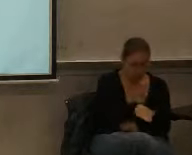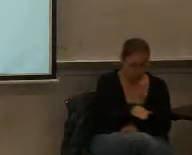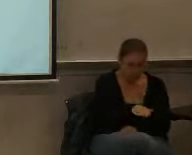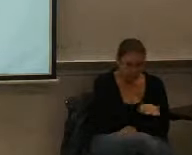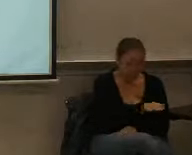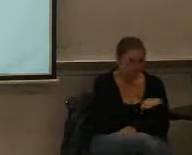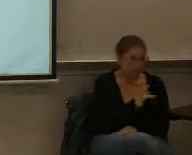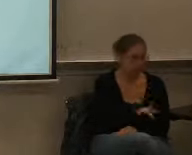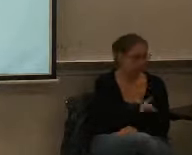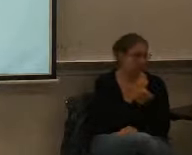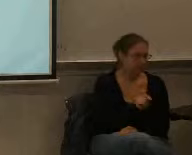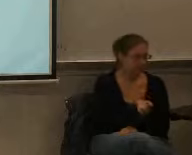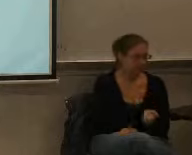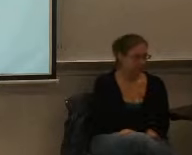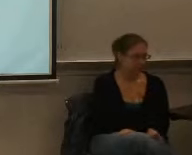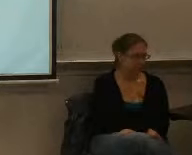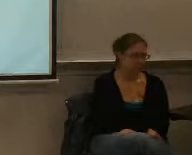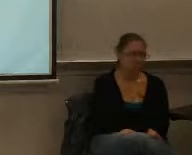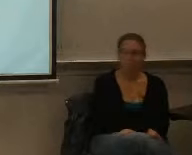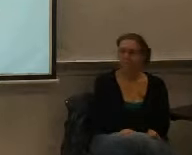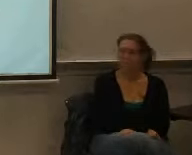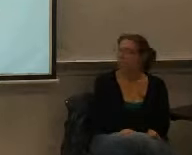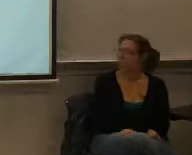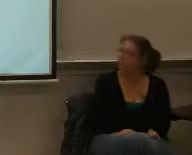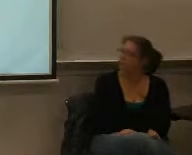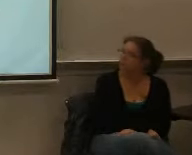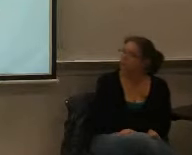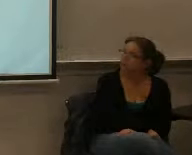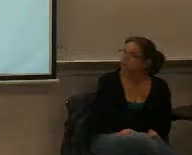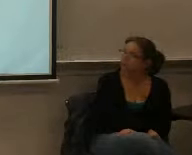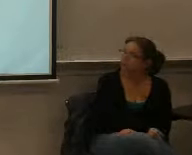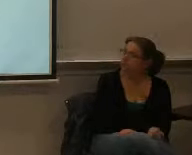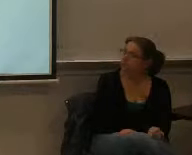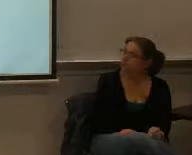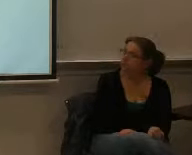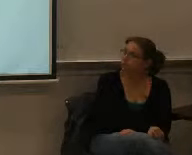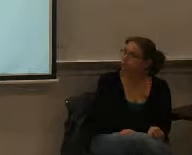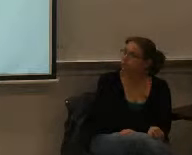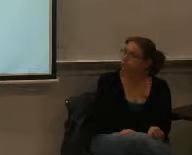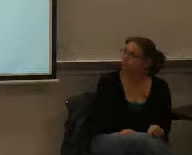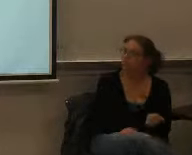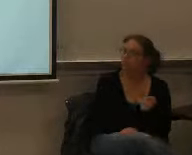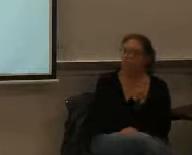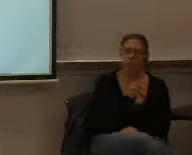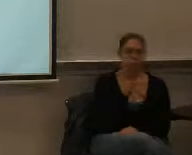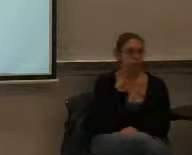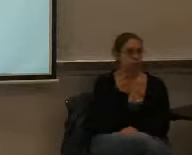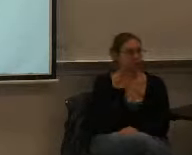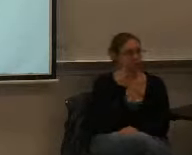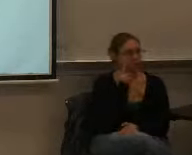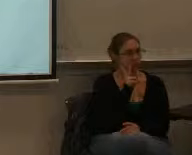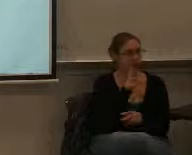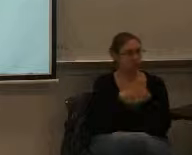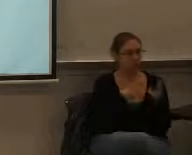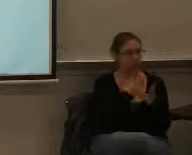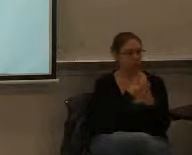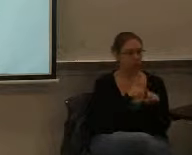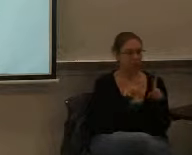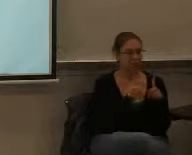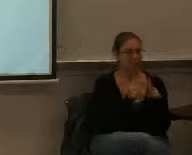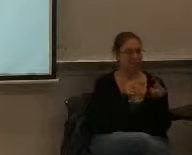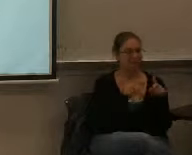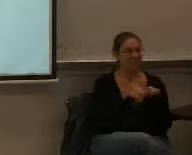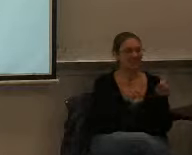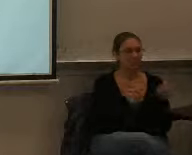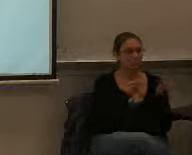and find those and then eat them. so they see the world in a very different sense than